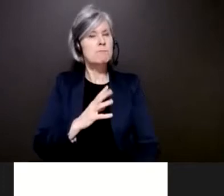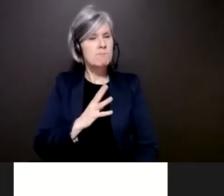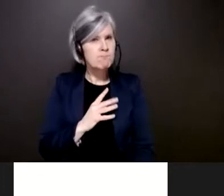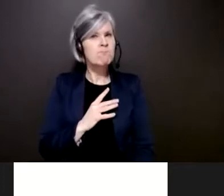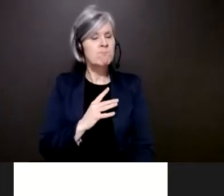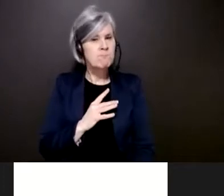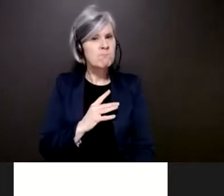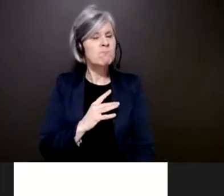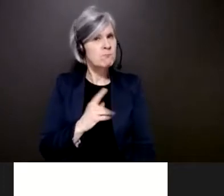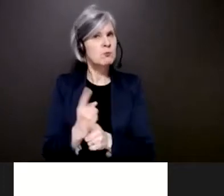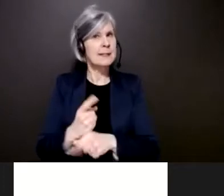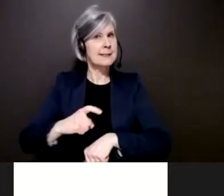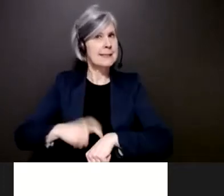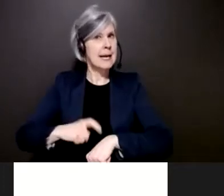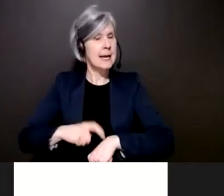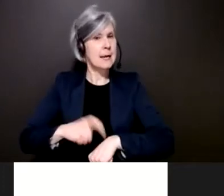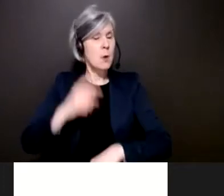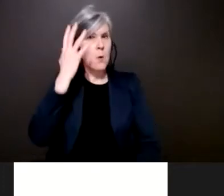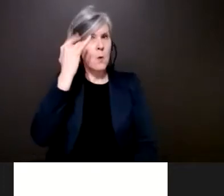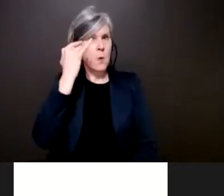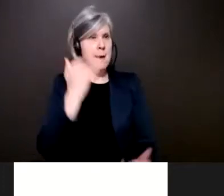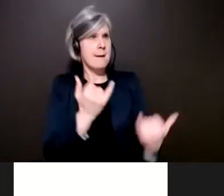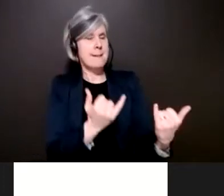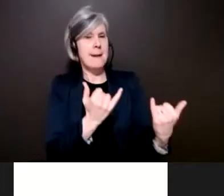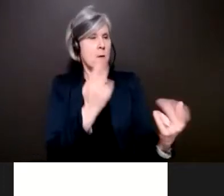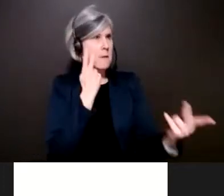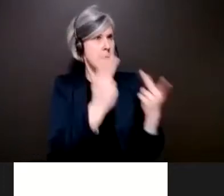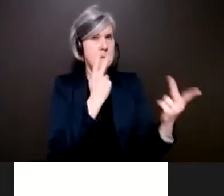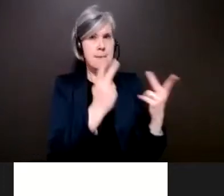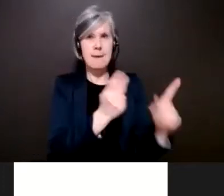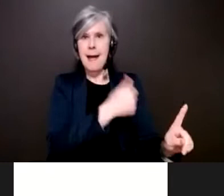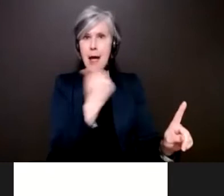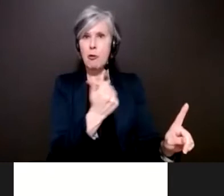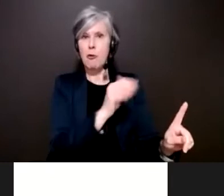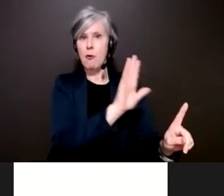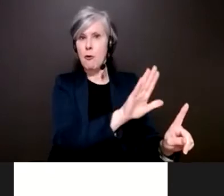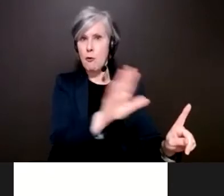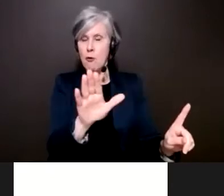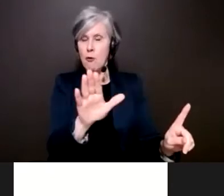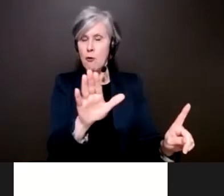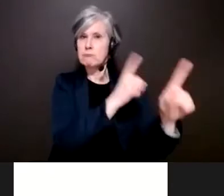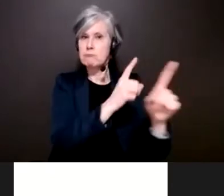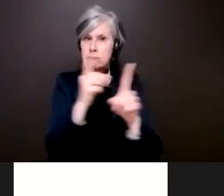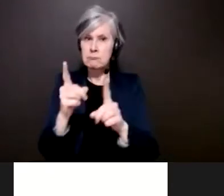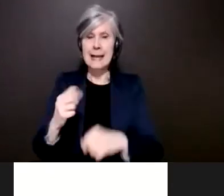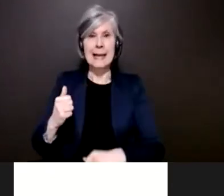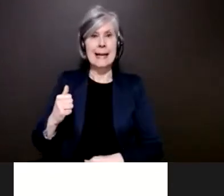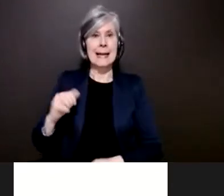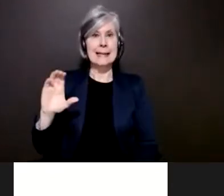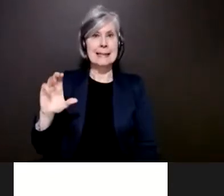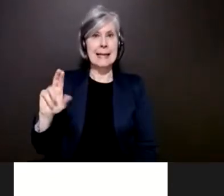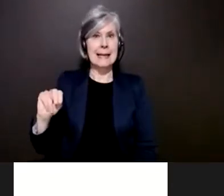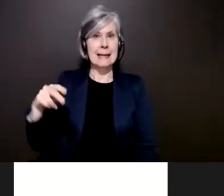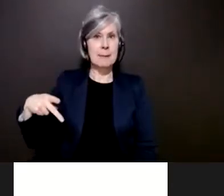already that are happening in terms of the work that's being done by the Canadian Network for the Prevention of Elder Abuse, which we're going to hear about in a